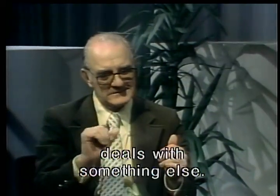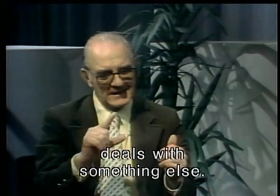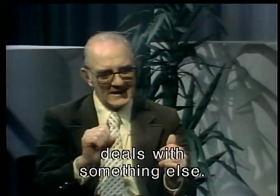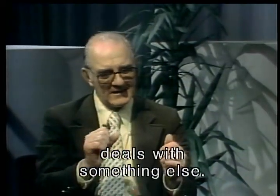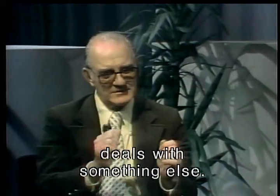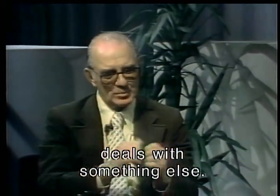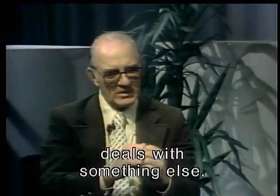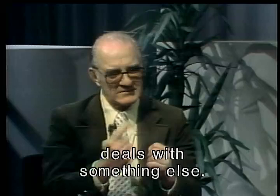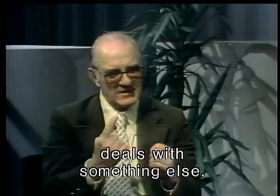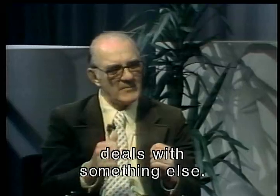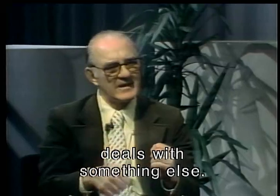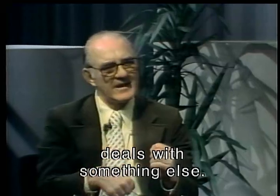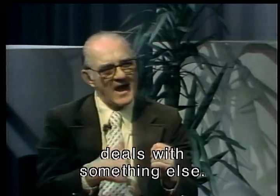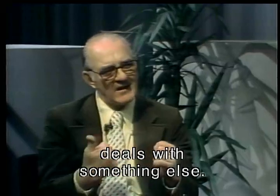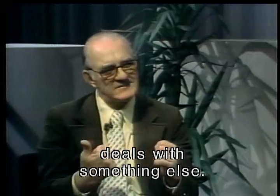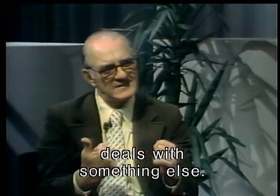deals with something else.